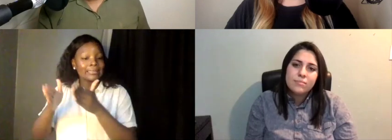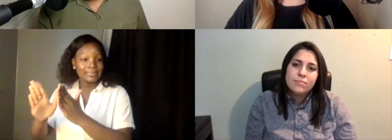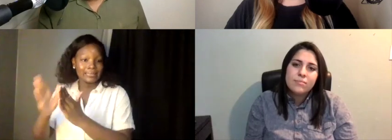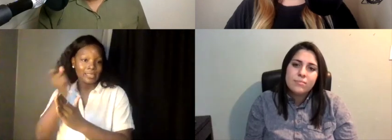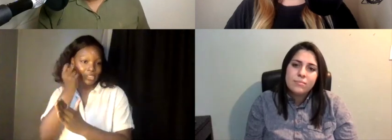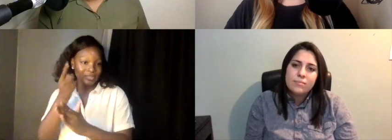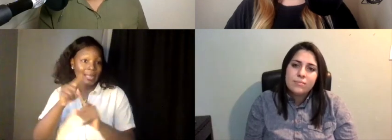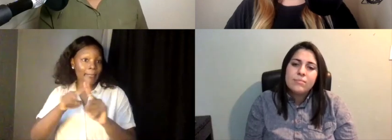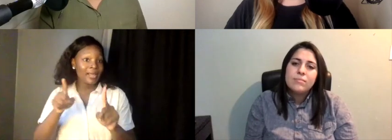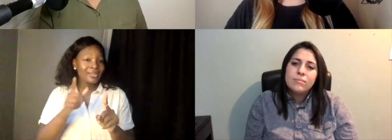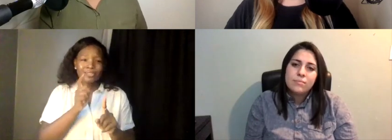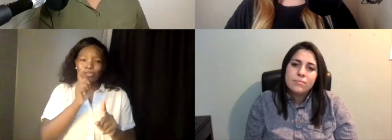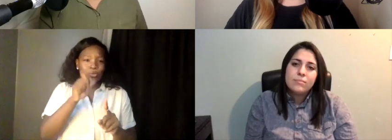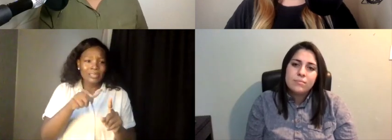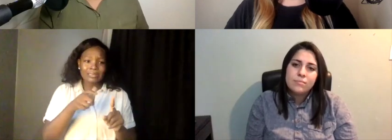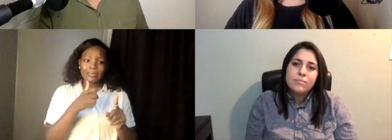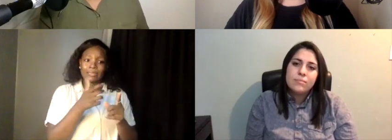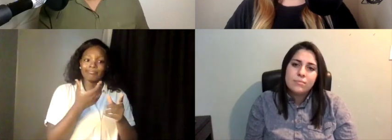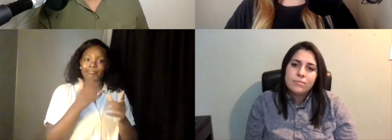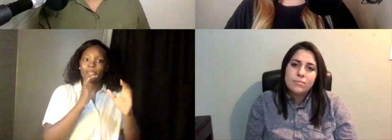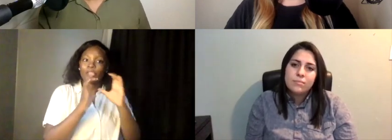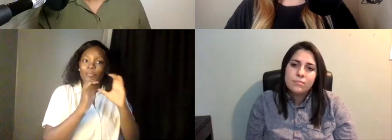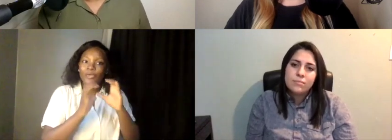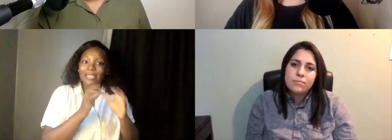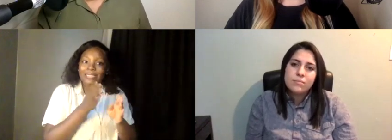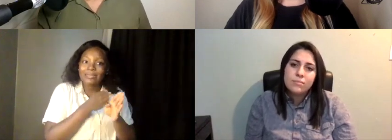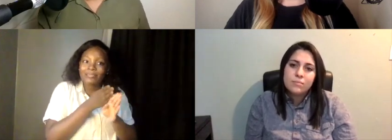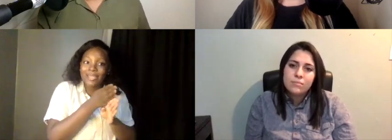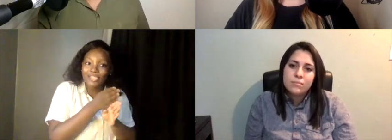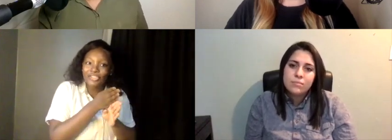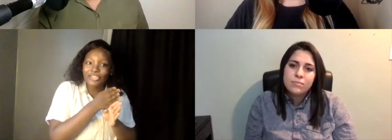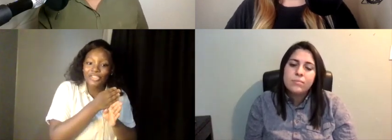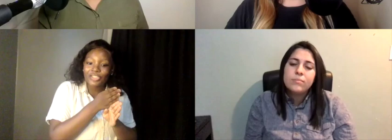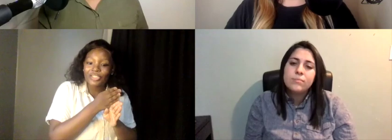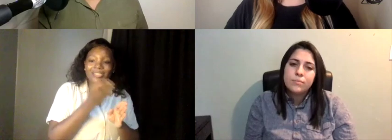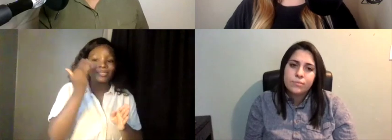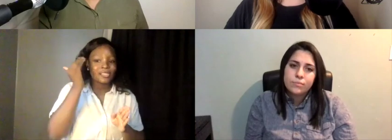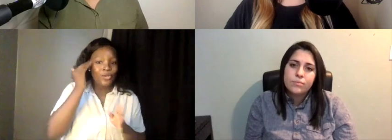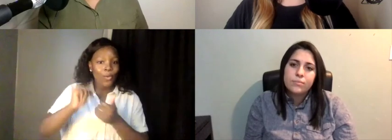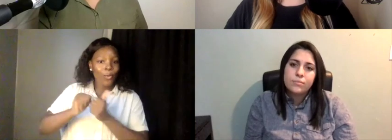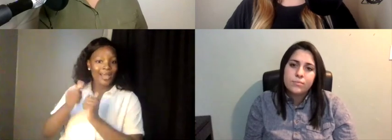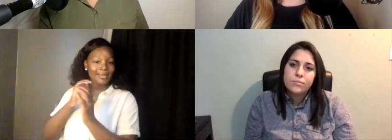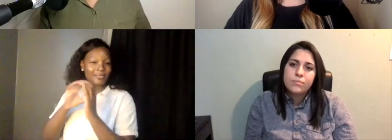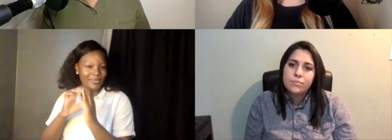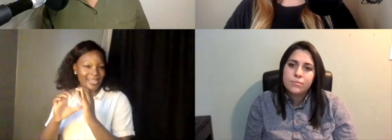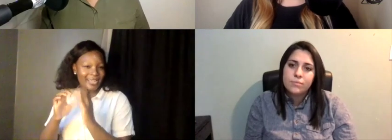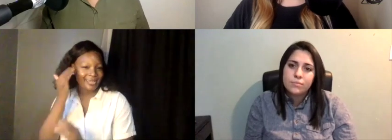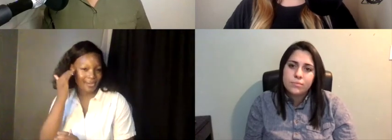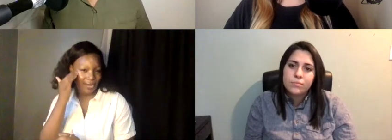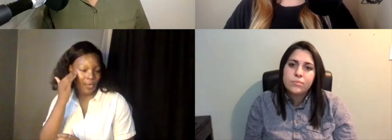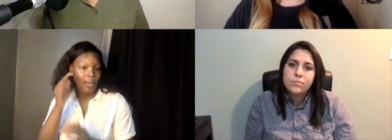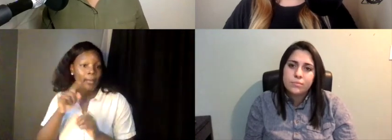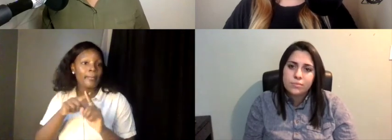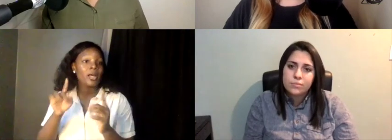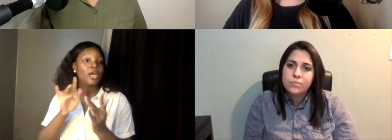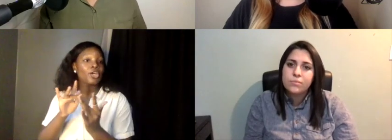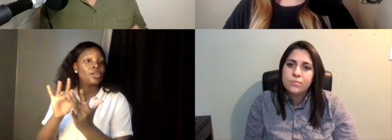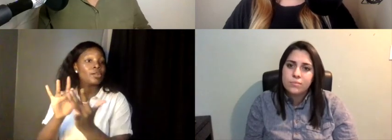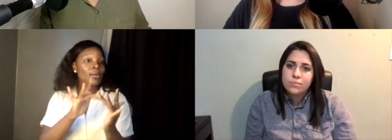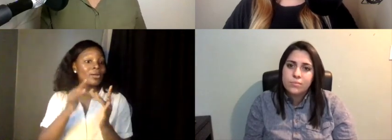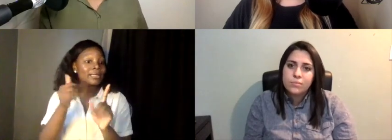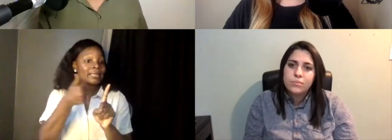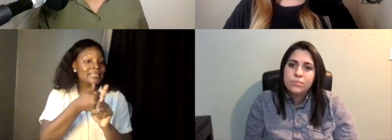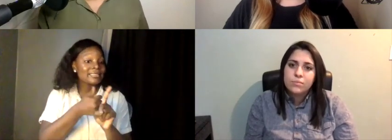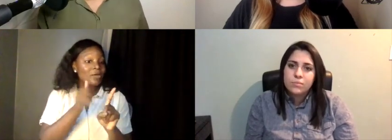major, right, in college to be able to communicate effectively. Right. But networking is really like the art of kind of figuring out when